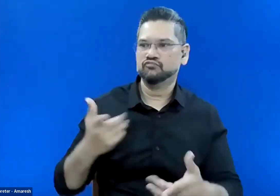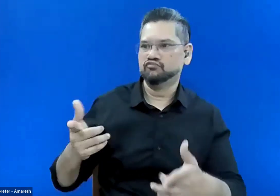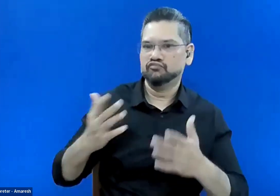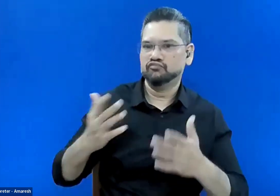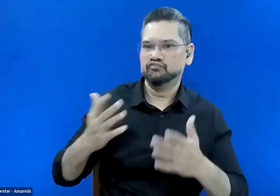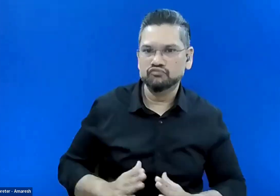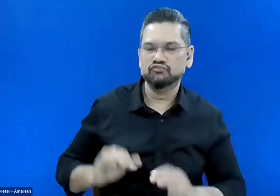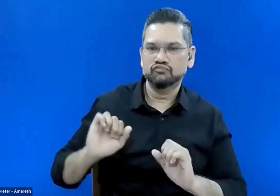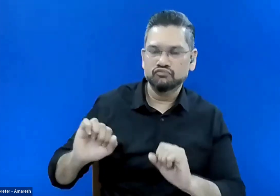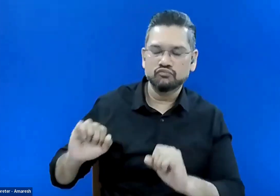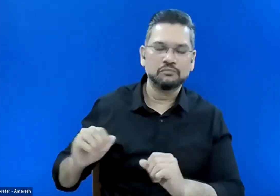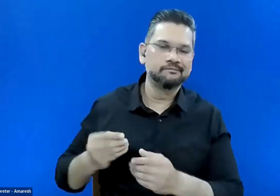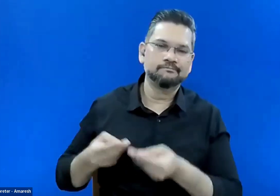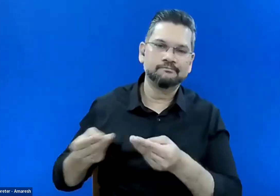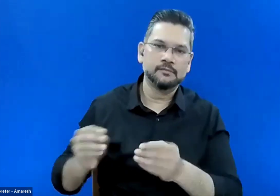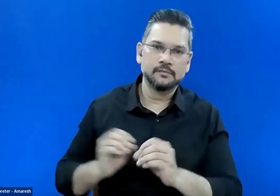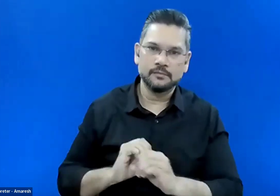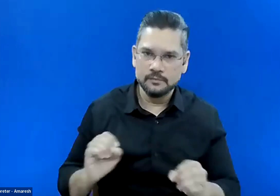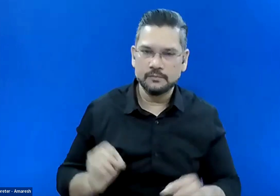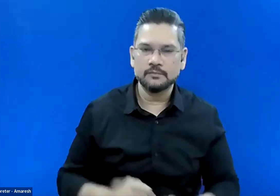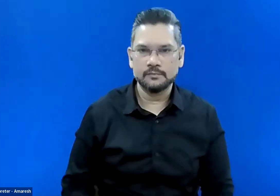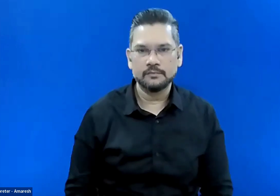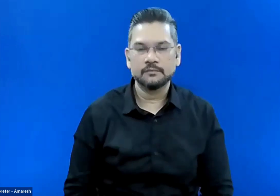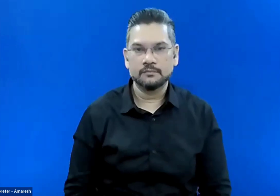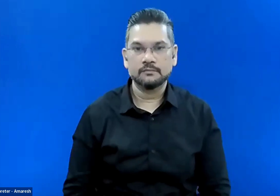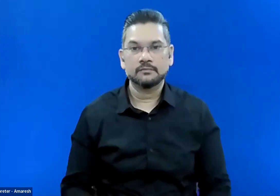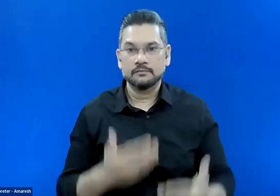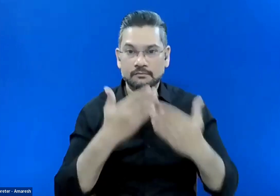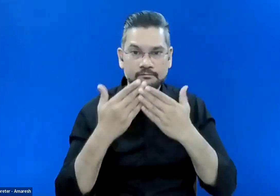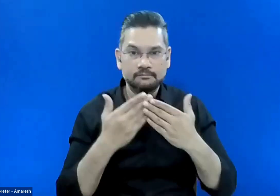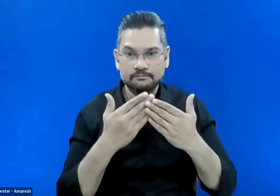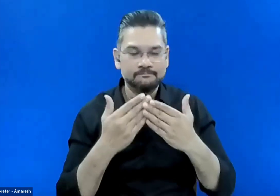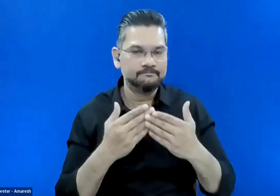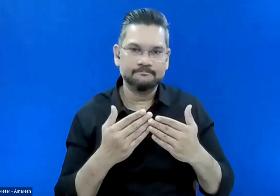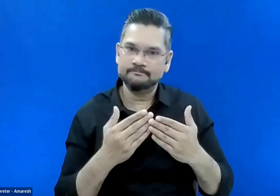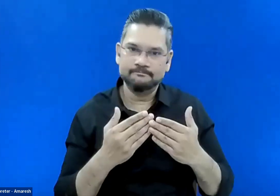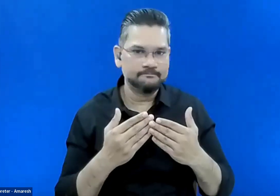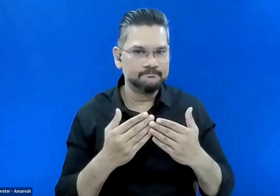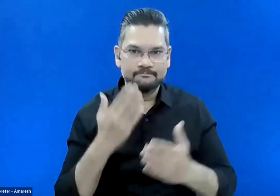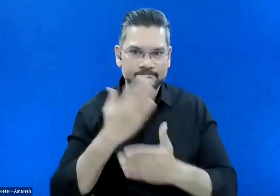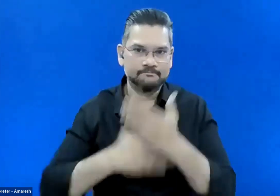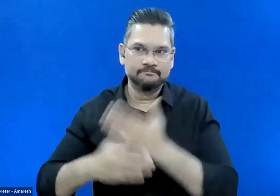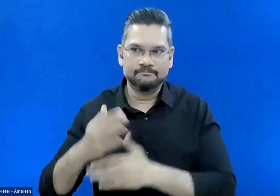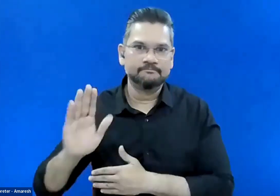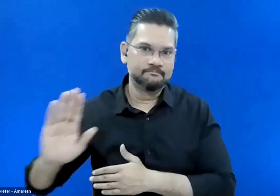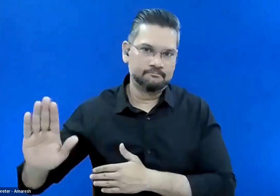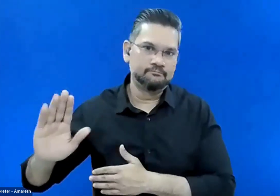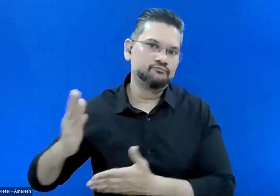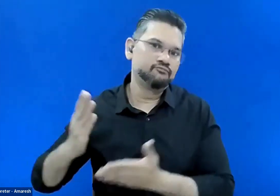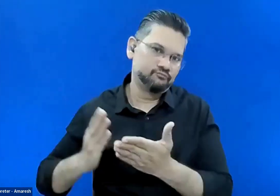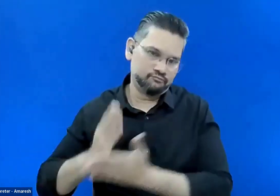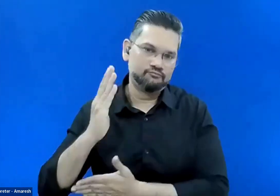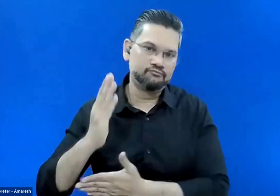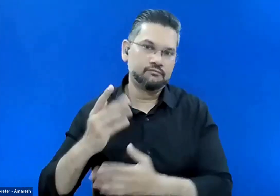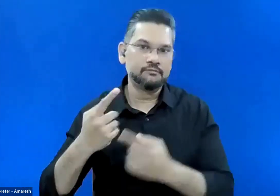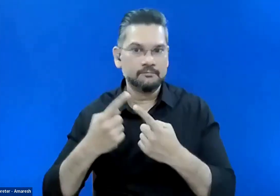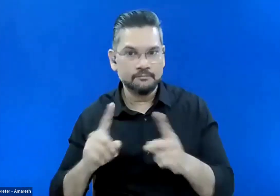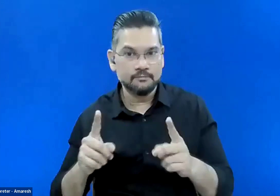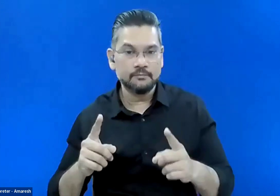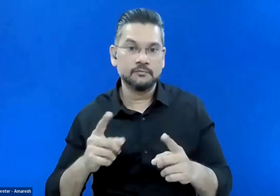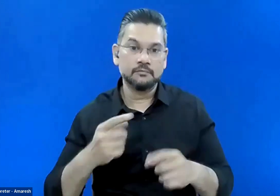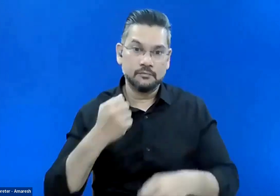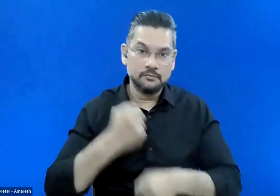to education is free for a person with disability, but opposite. But it's opposite in